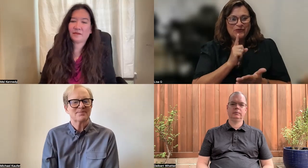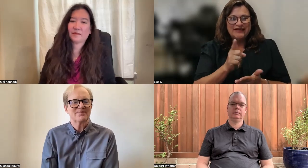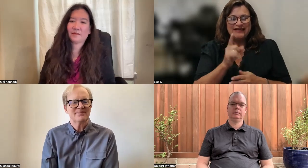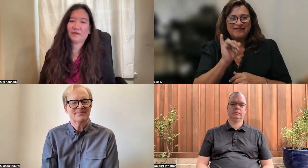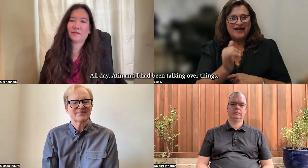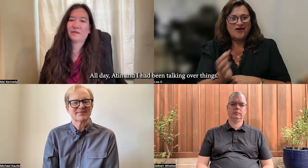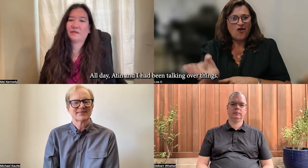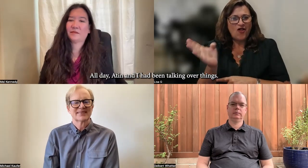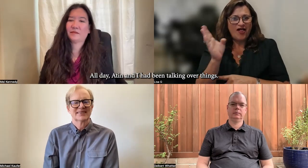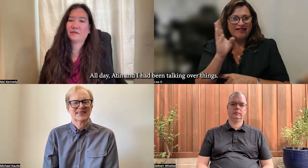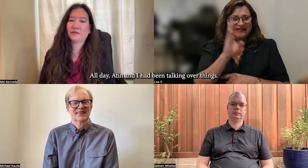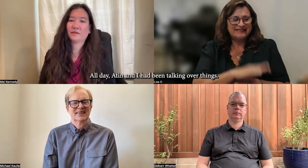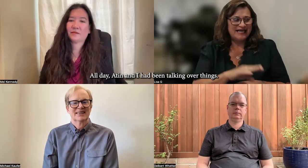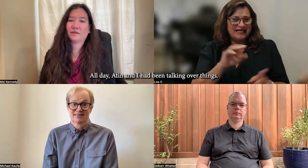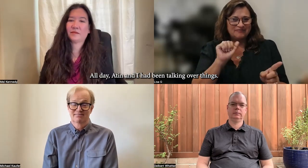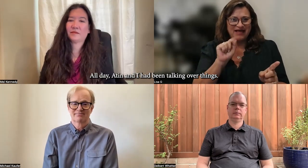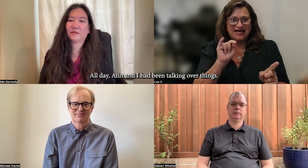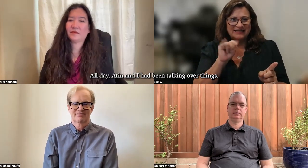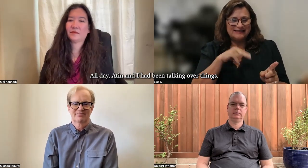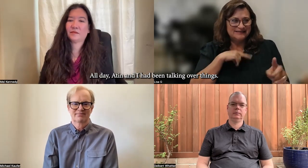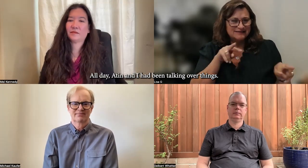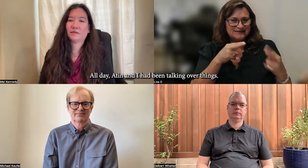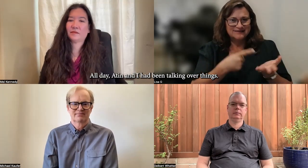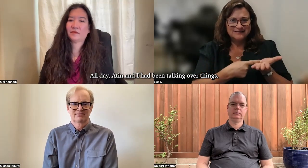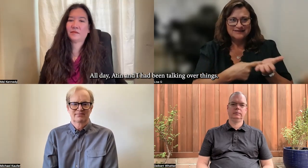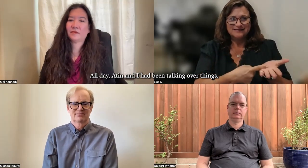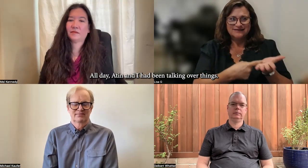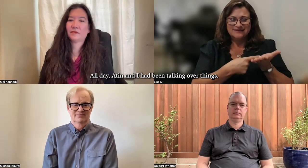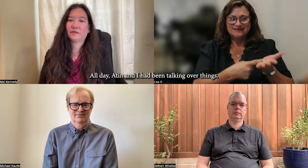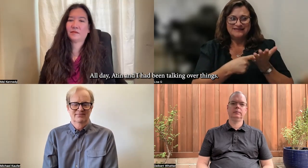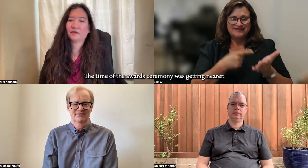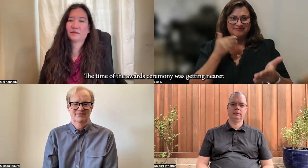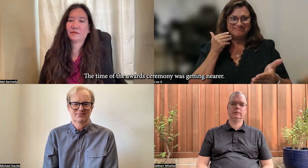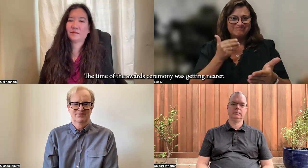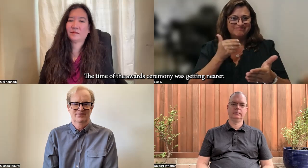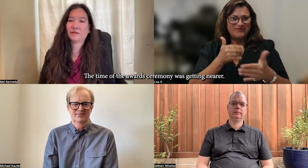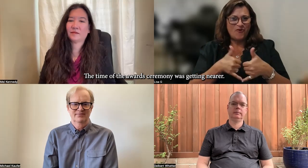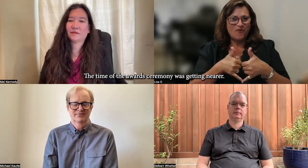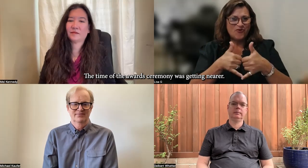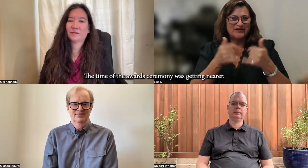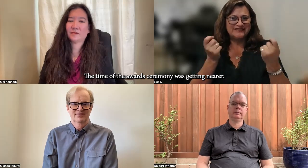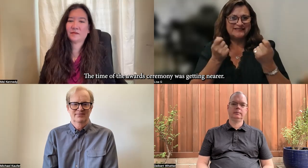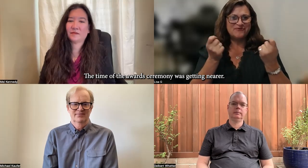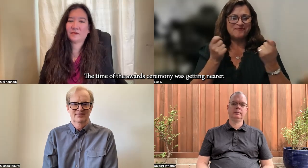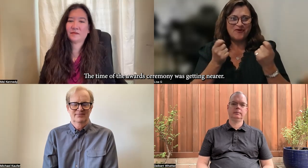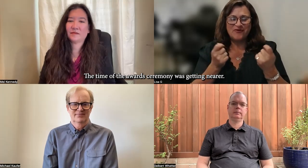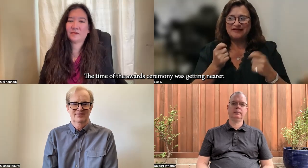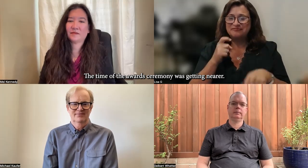Oh, it meant so much. All day, Atin and I had been talking over things. The time of the awards ceremony was